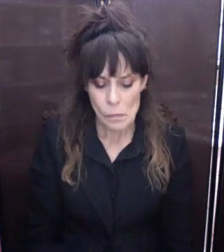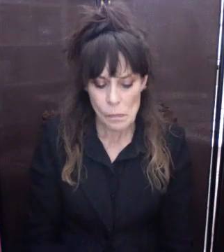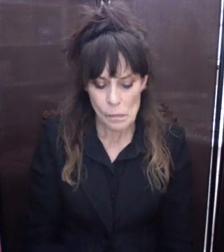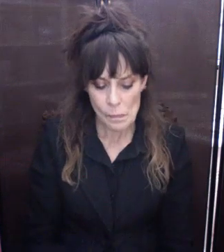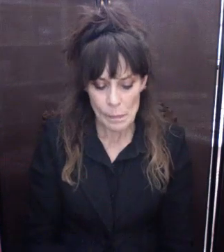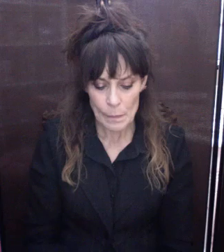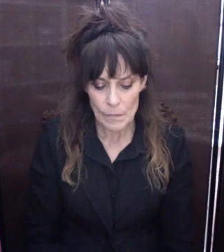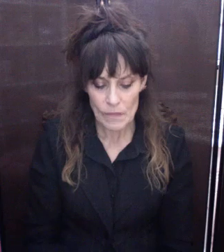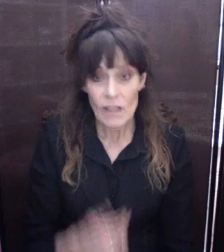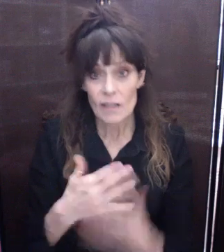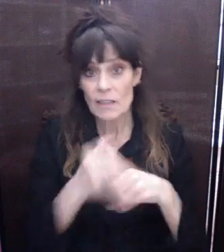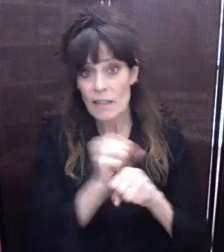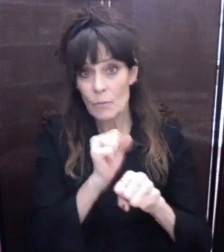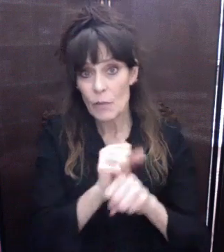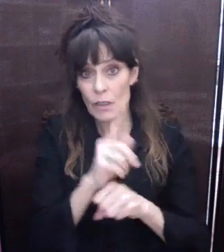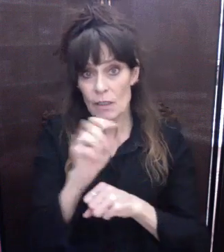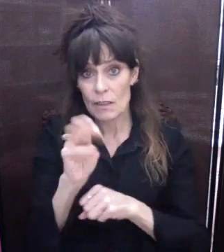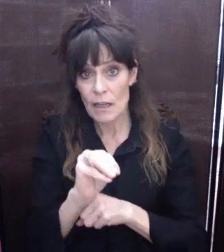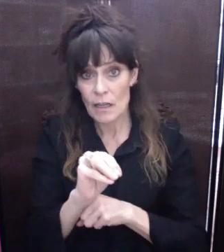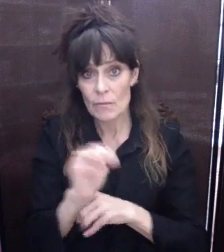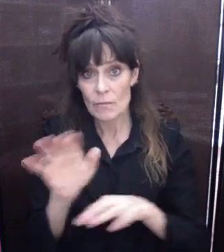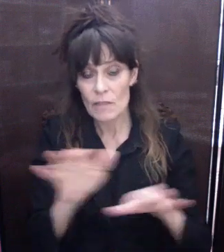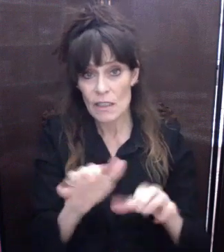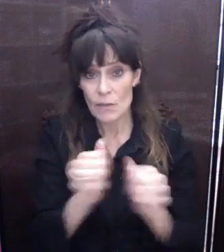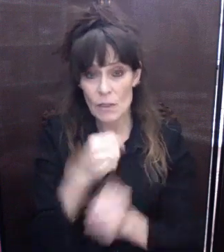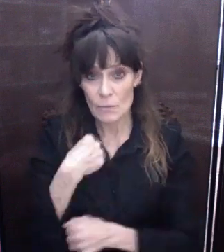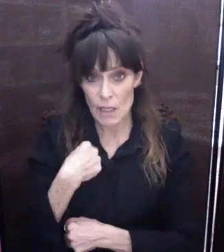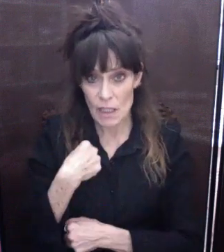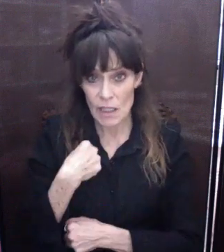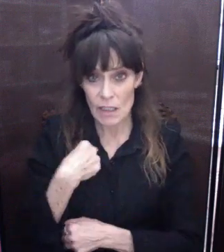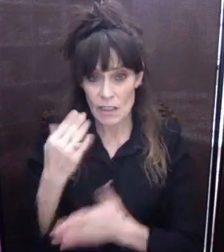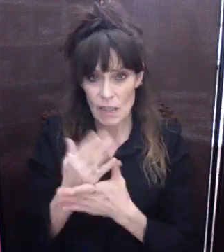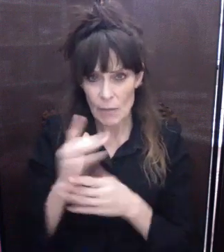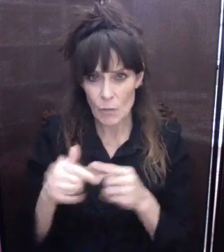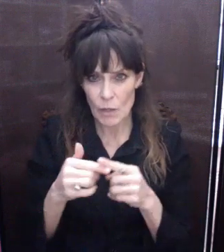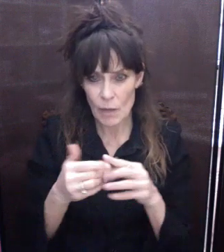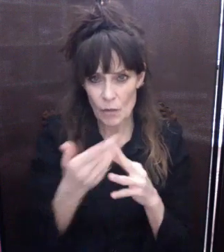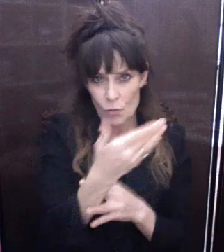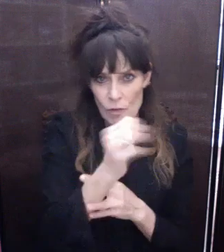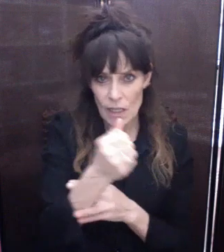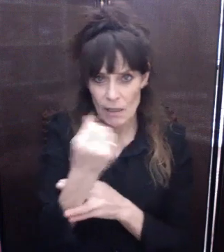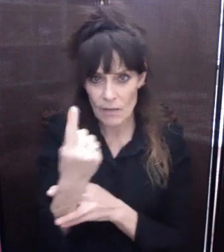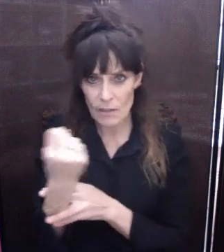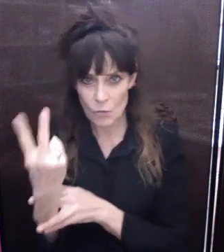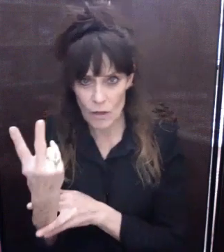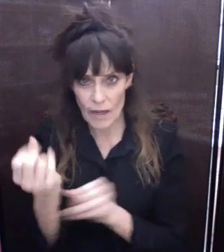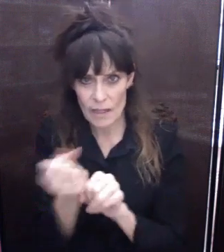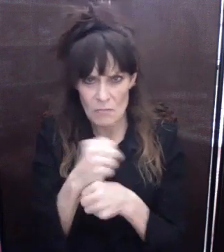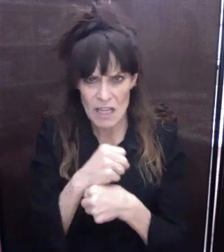step work that Tom did with me ended after I went through 10, 11, and 12 with him, and I'd made some amends by that time, and I was